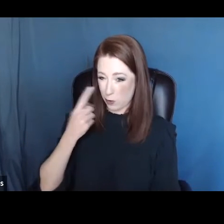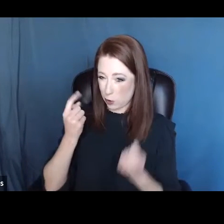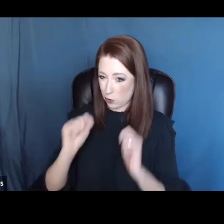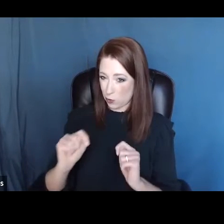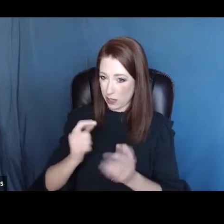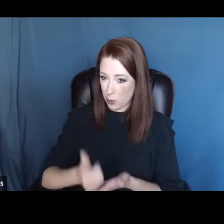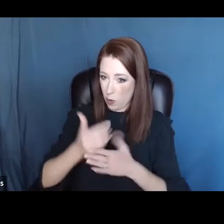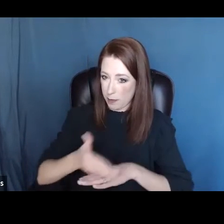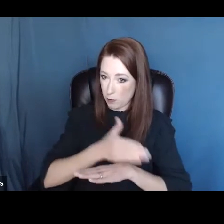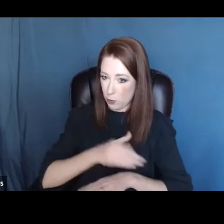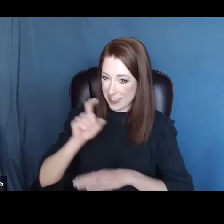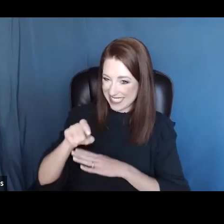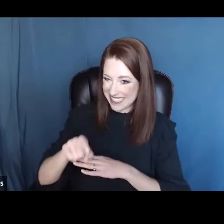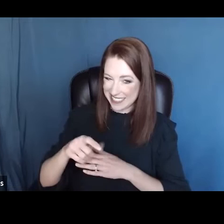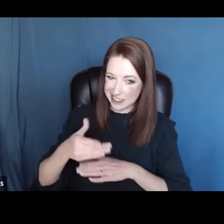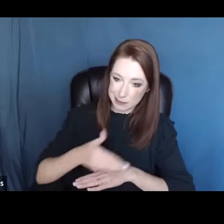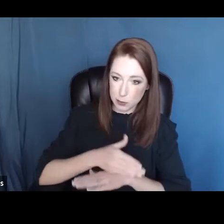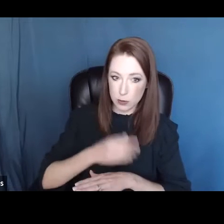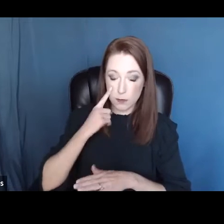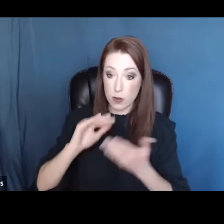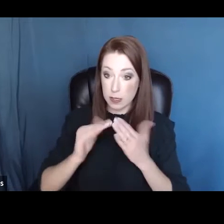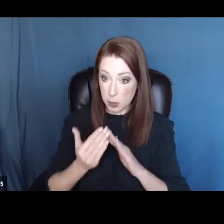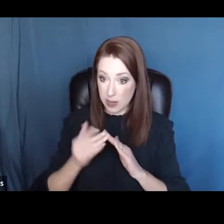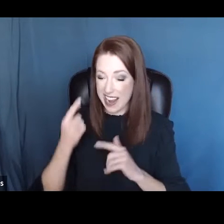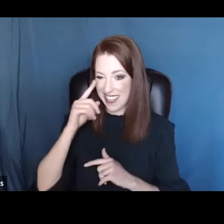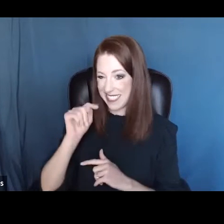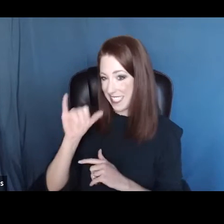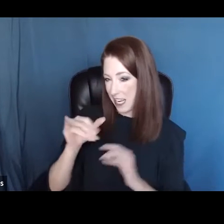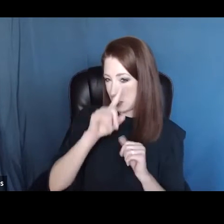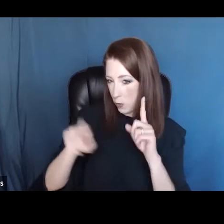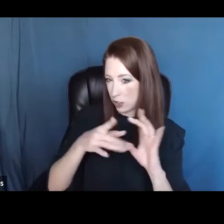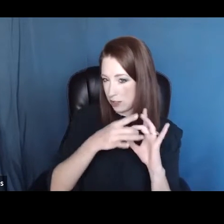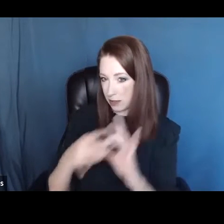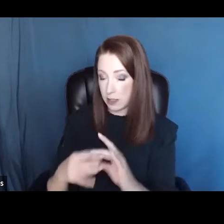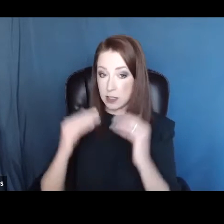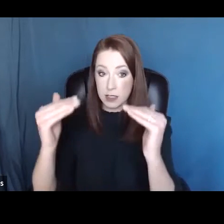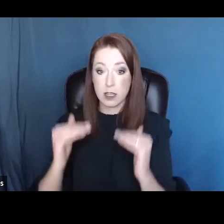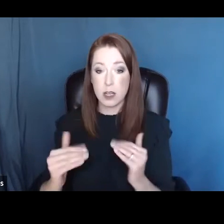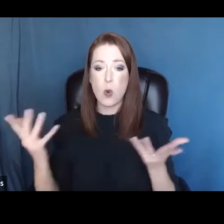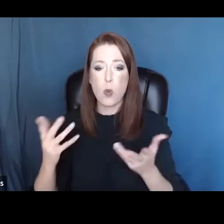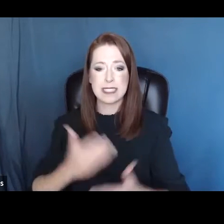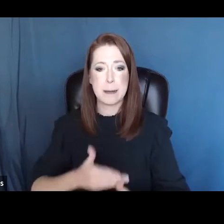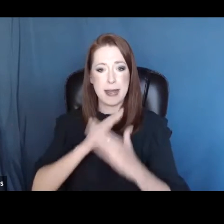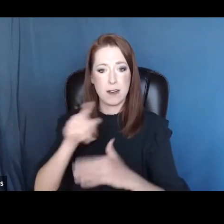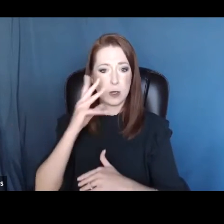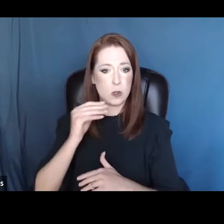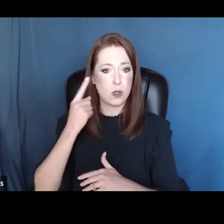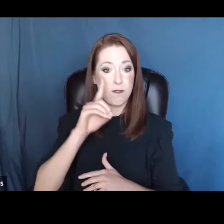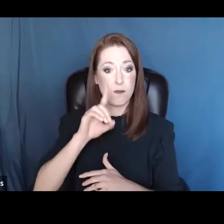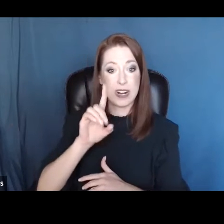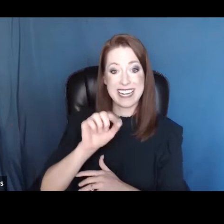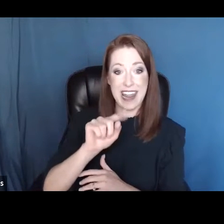Ty's question is right in line with that. What are the barriers that you've experienced in trying to access or use data for